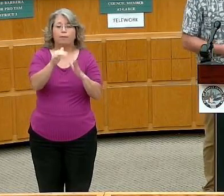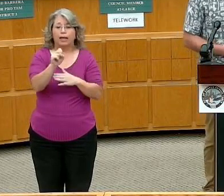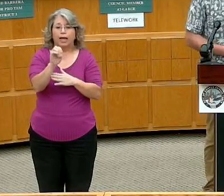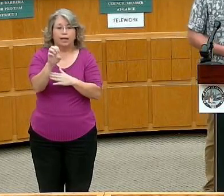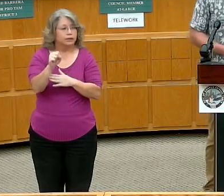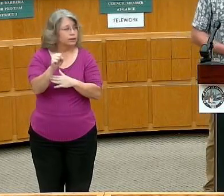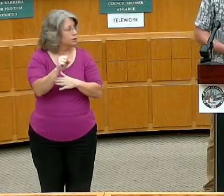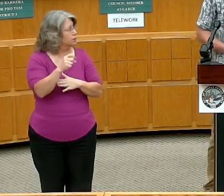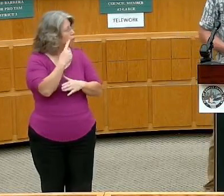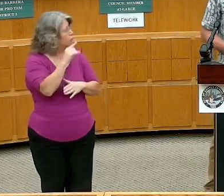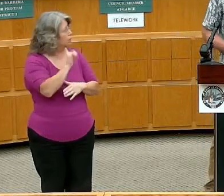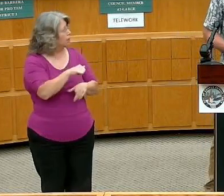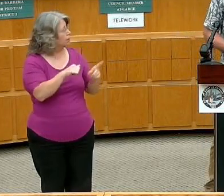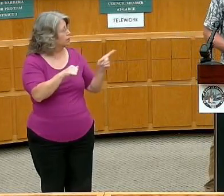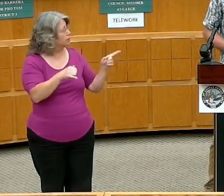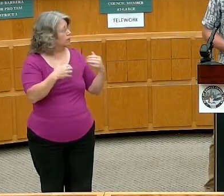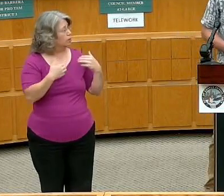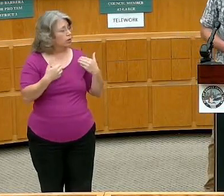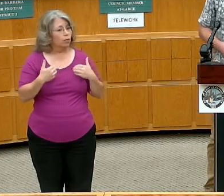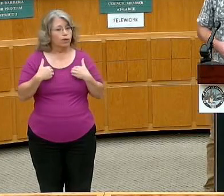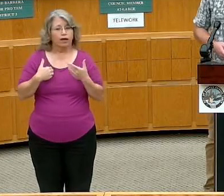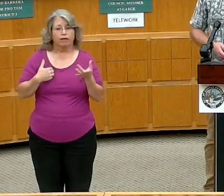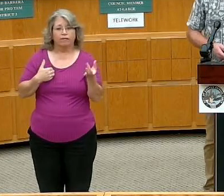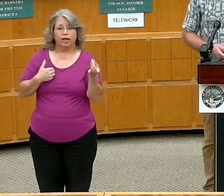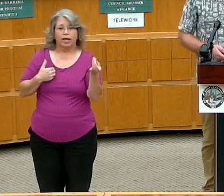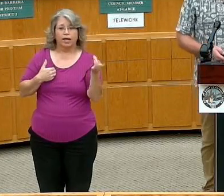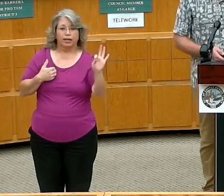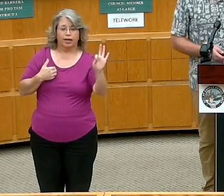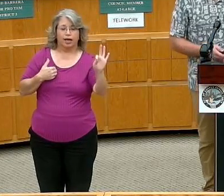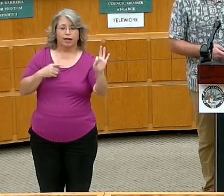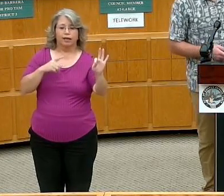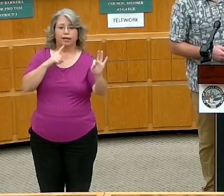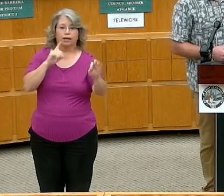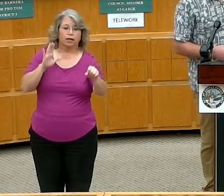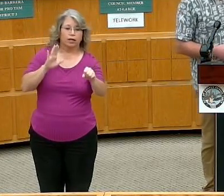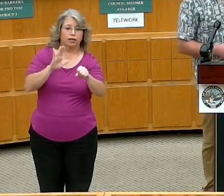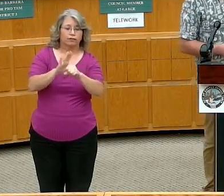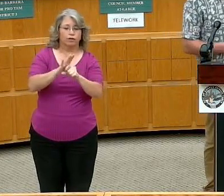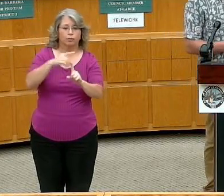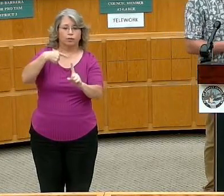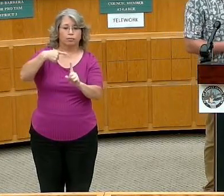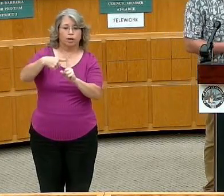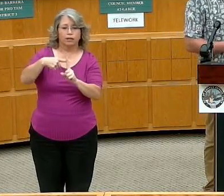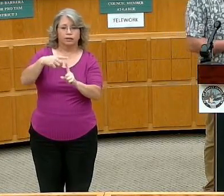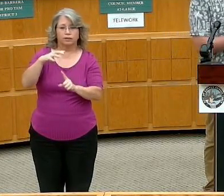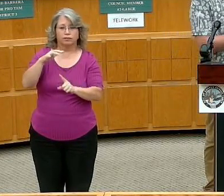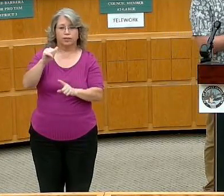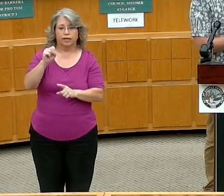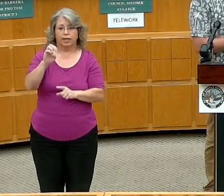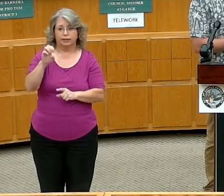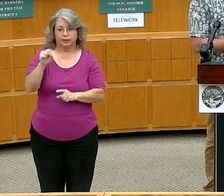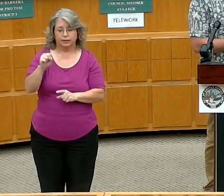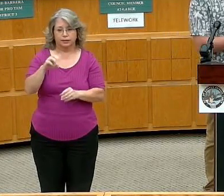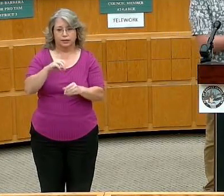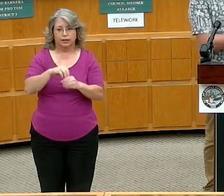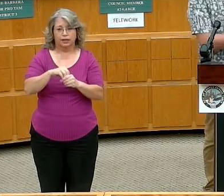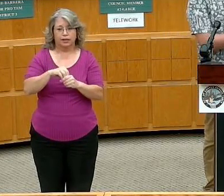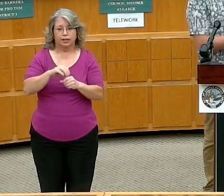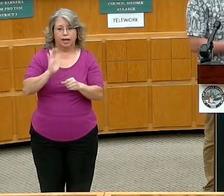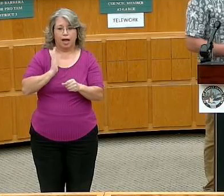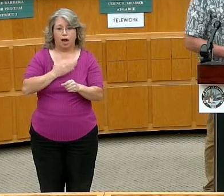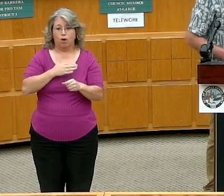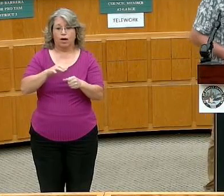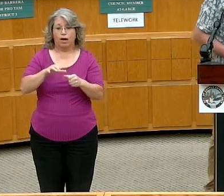It looks like this. We have 89 laboratory-based confirmed positive tests in the Coastal Bend